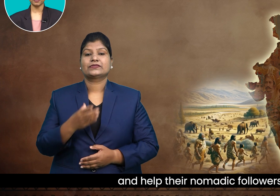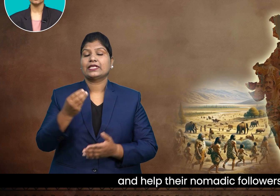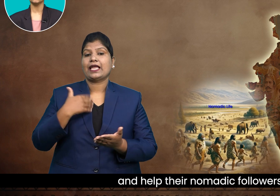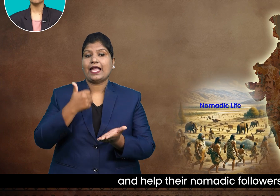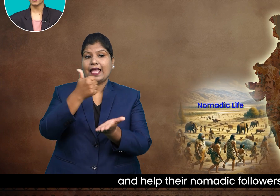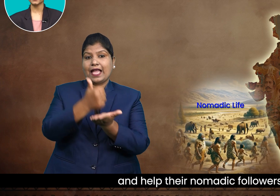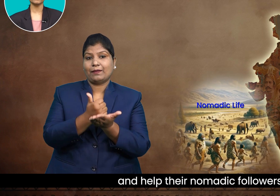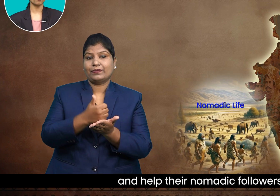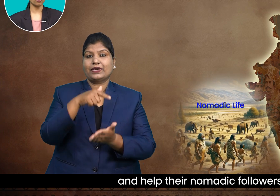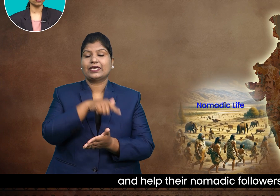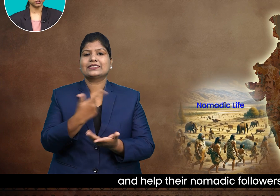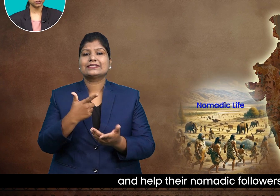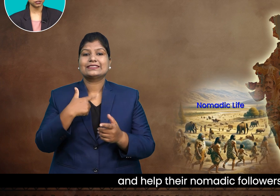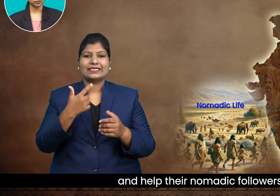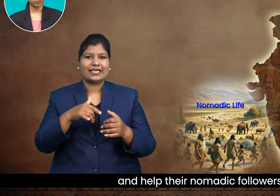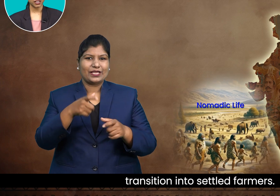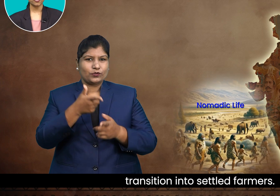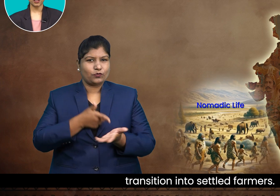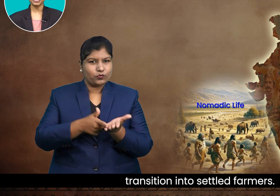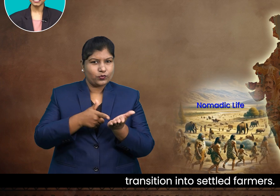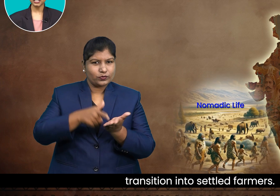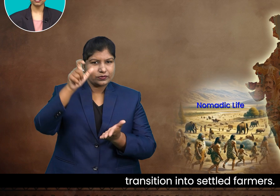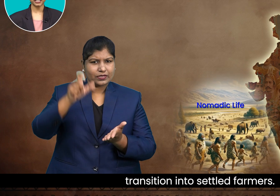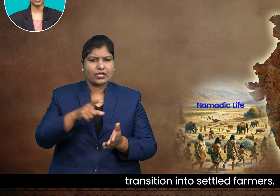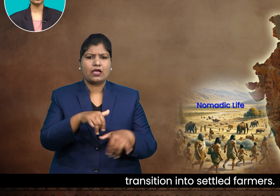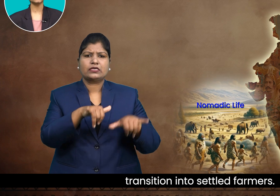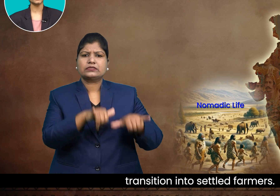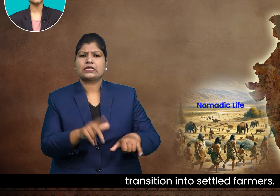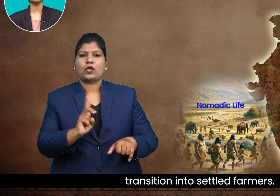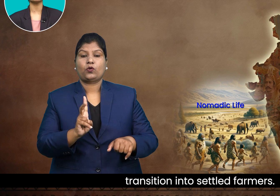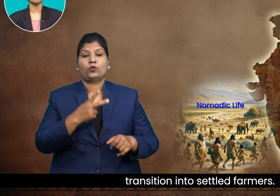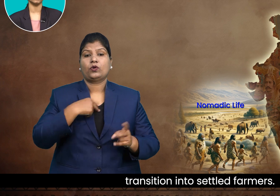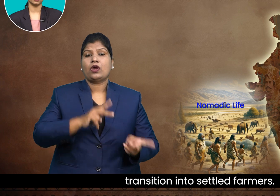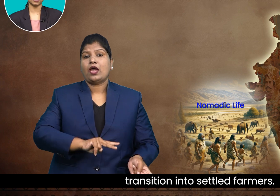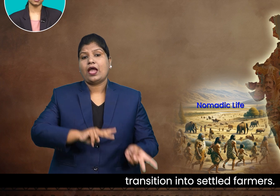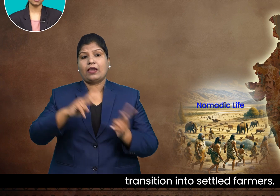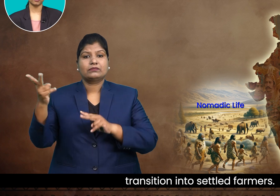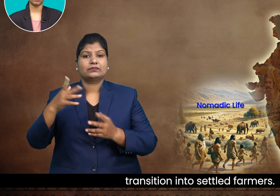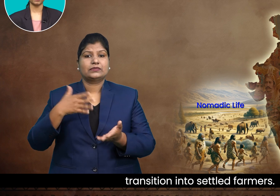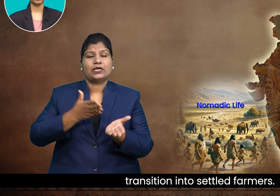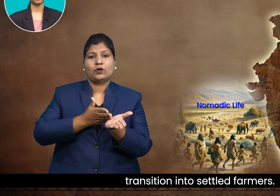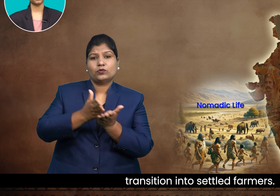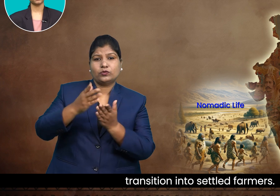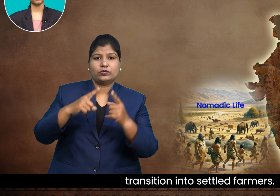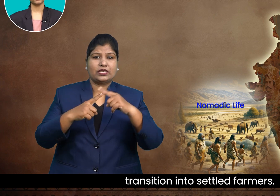help their nomadic followers transition into settled farmers.